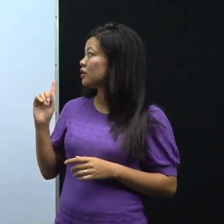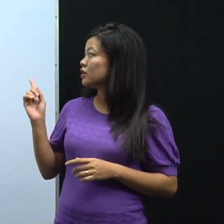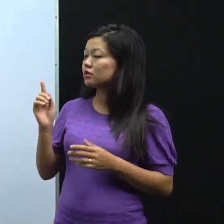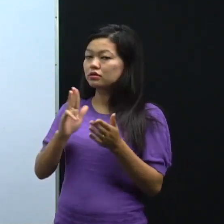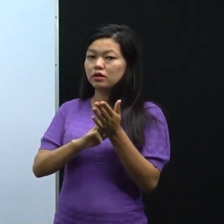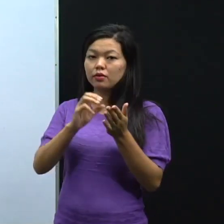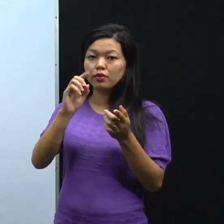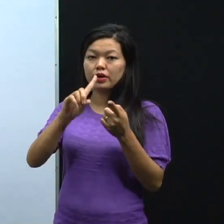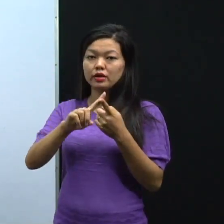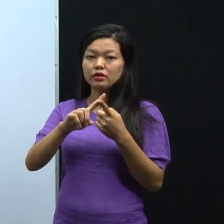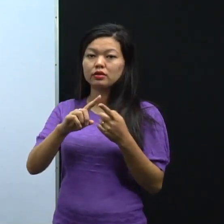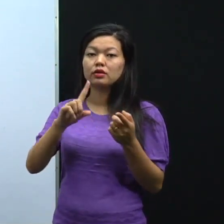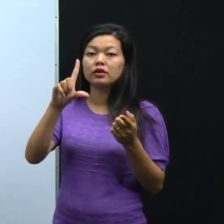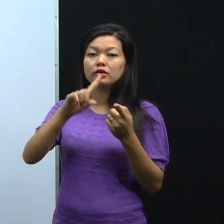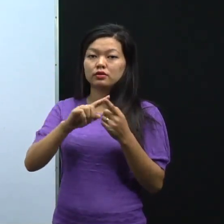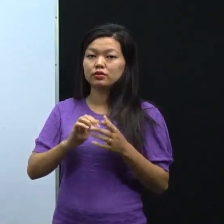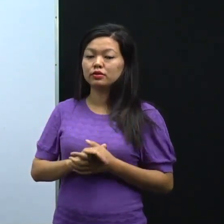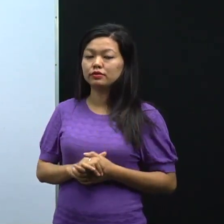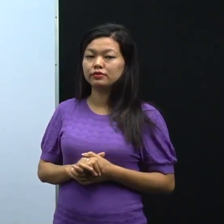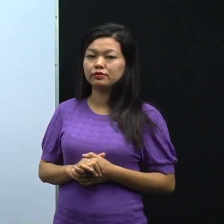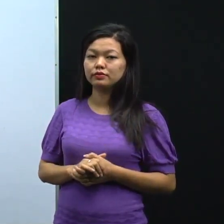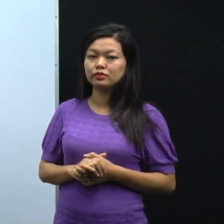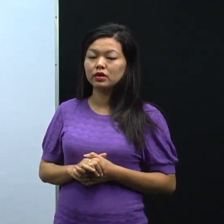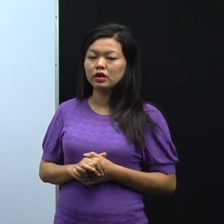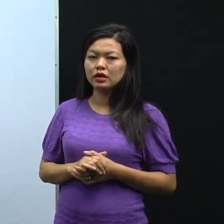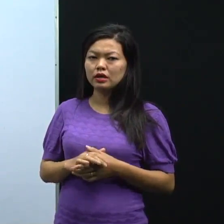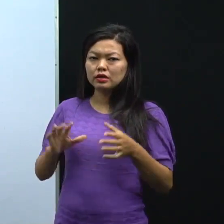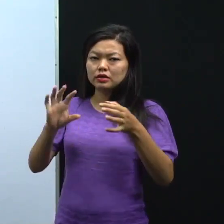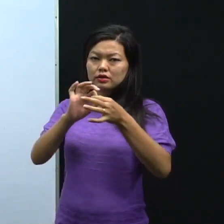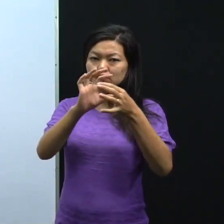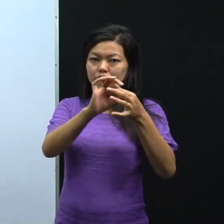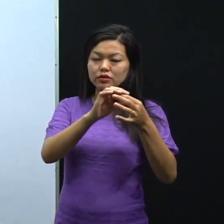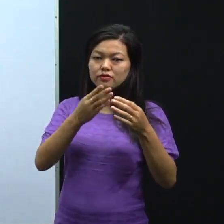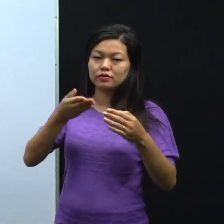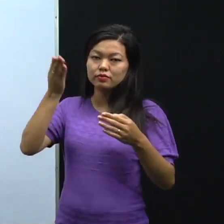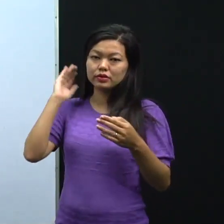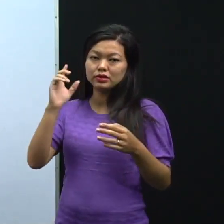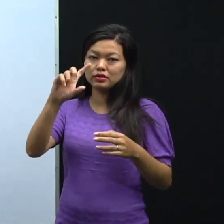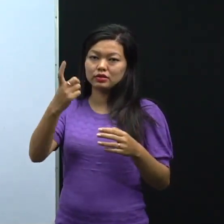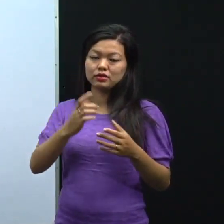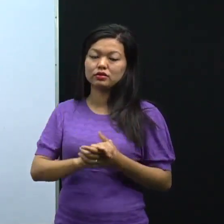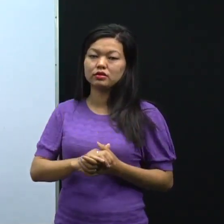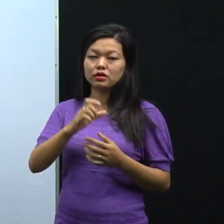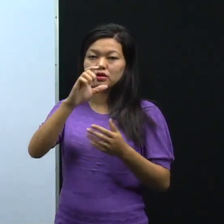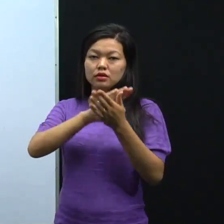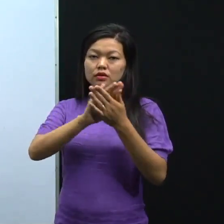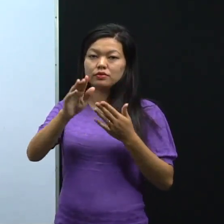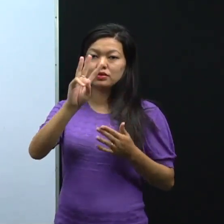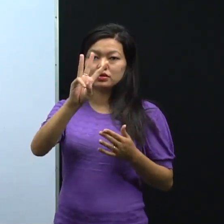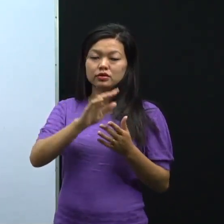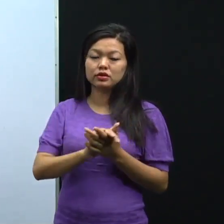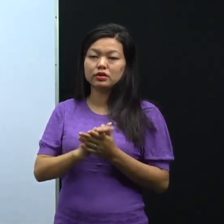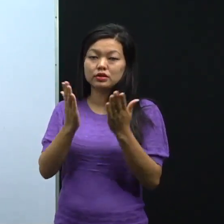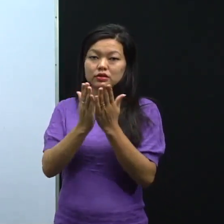so after discussing about the mole concept, again, it's like a continuation. Okay, so chapter third, we are studying about the atoms and